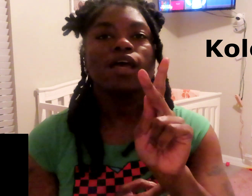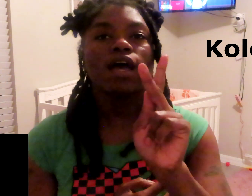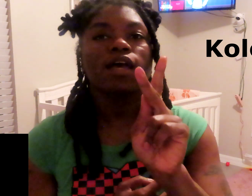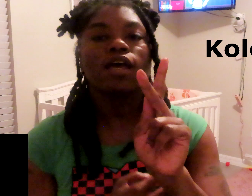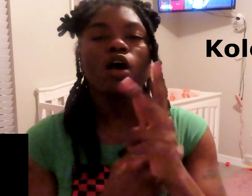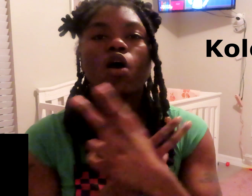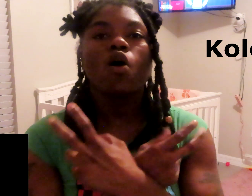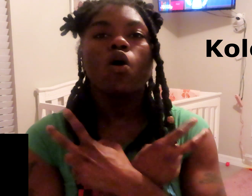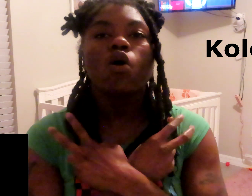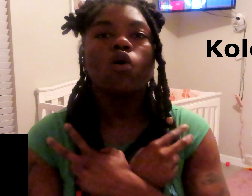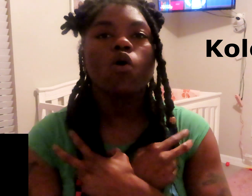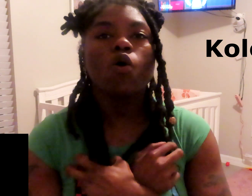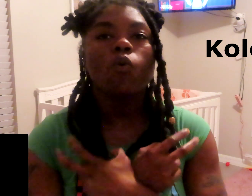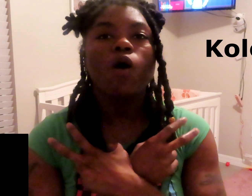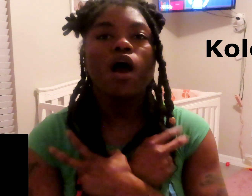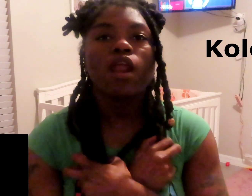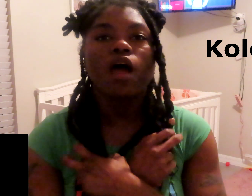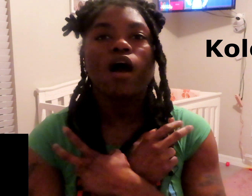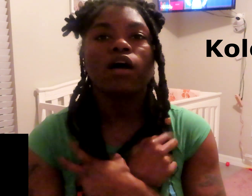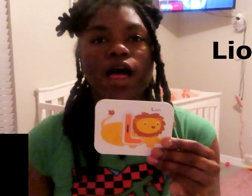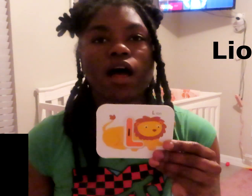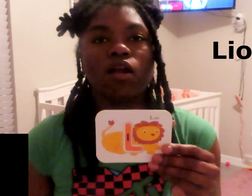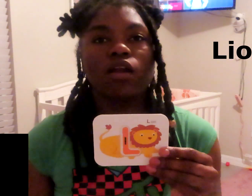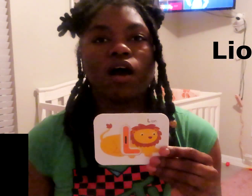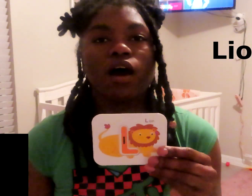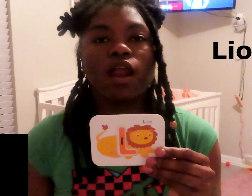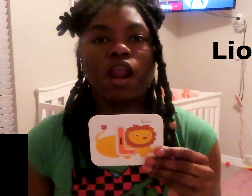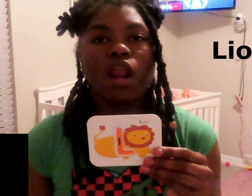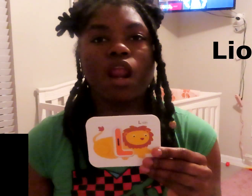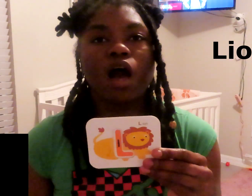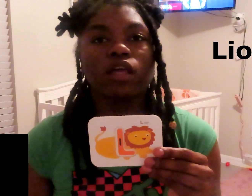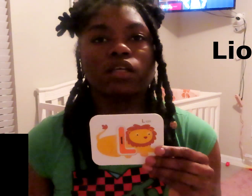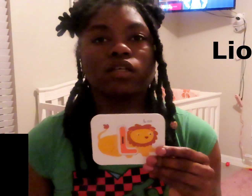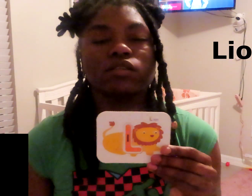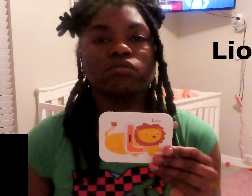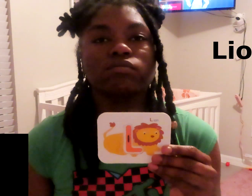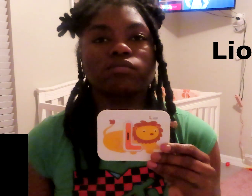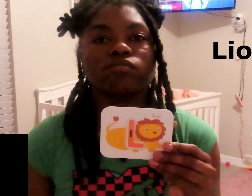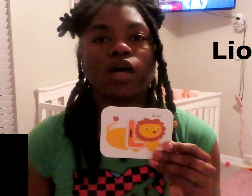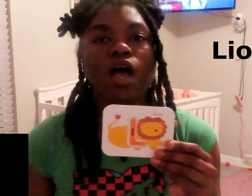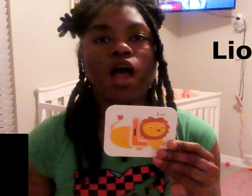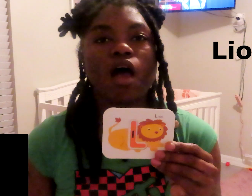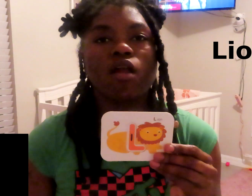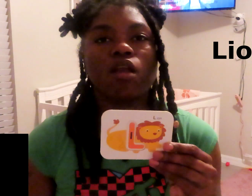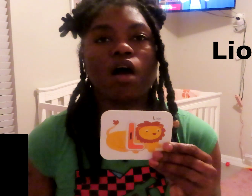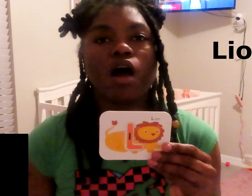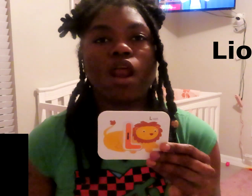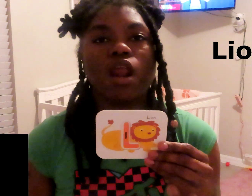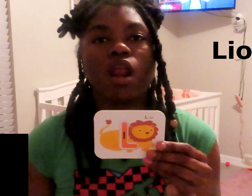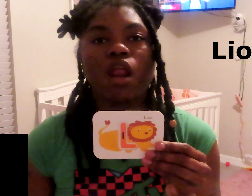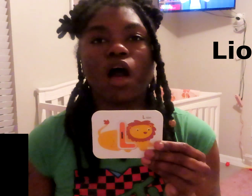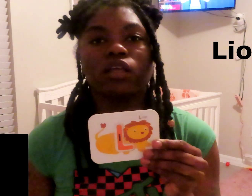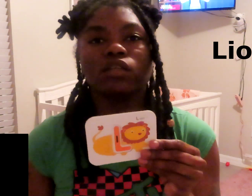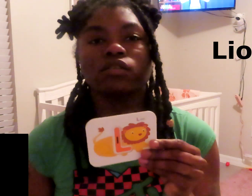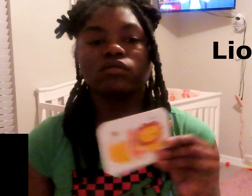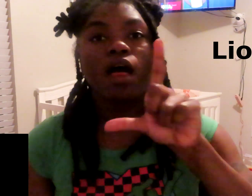K. Koala. L. Lion. L. Lion.